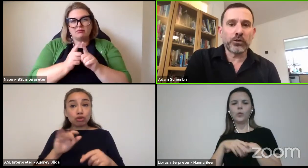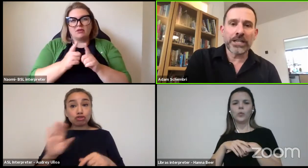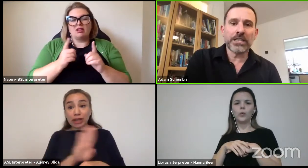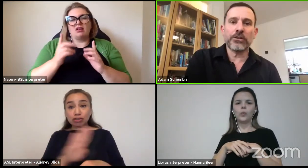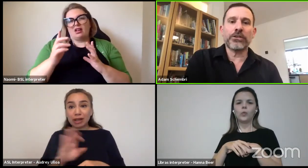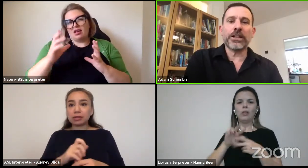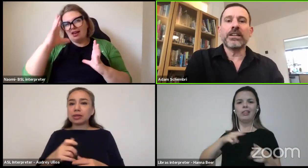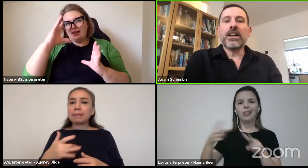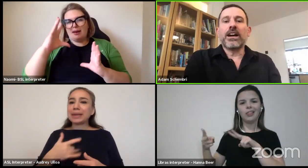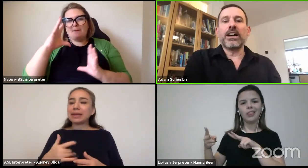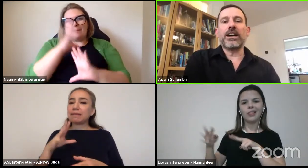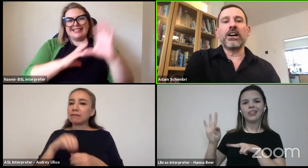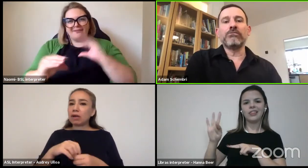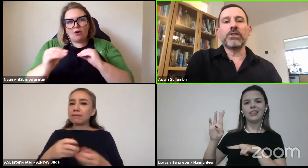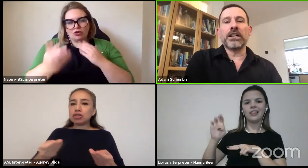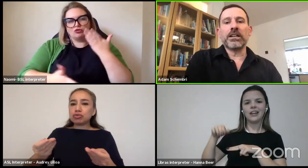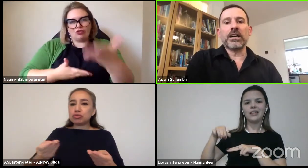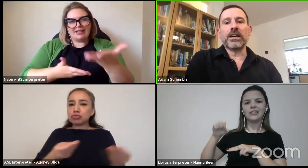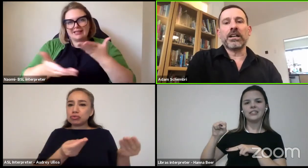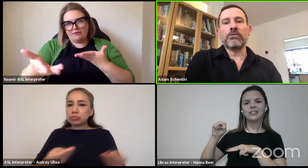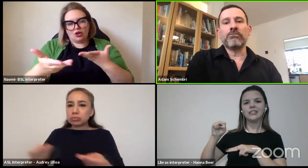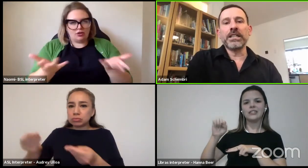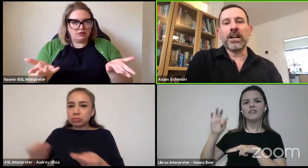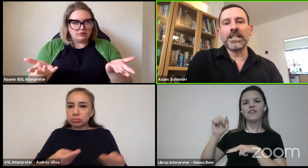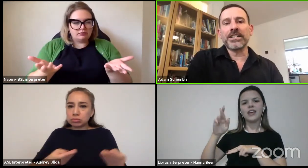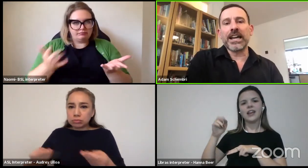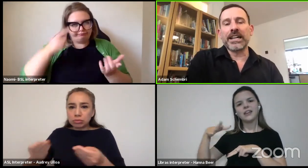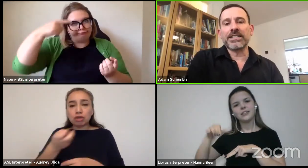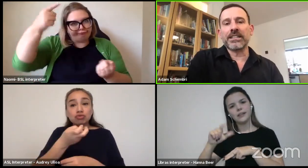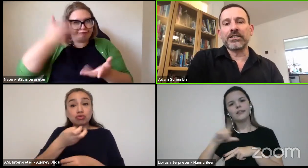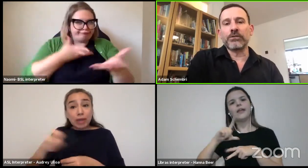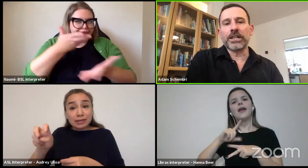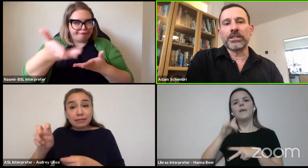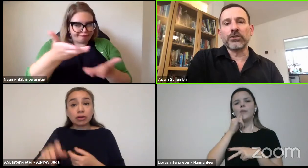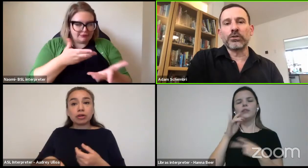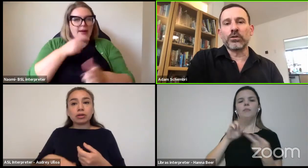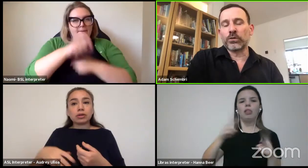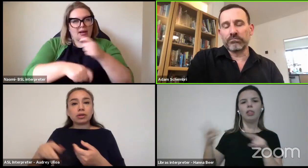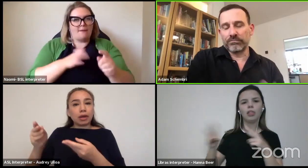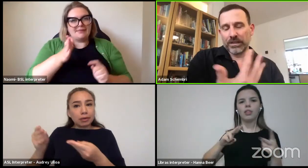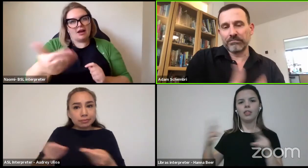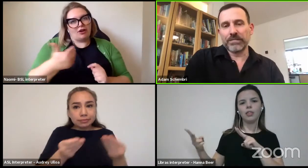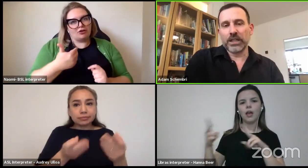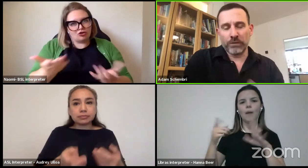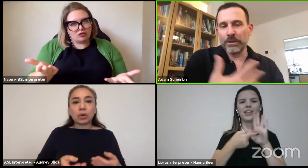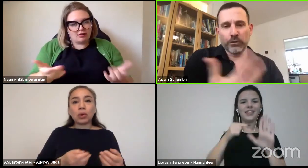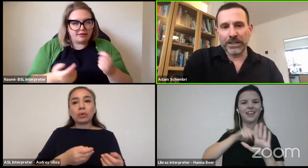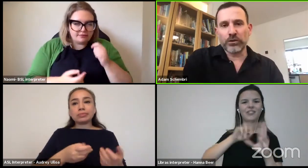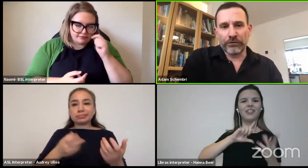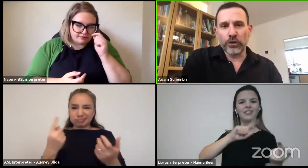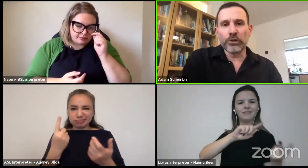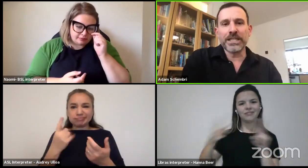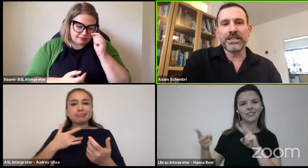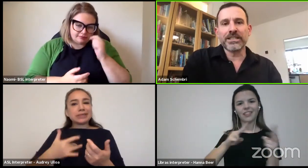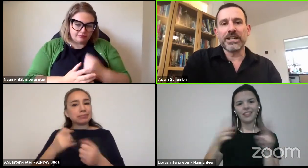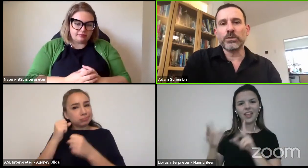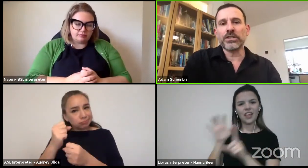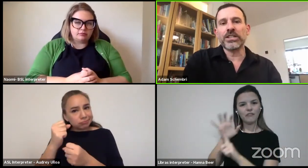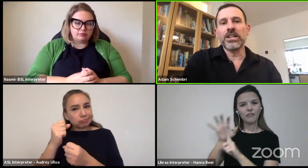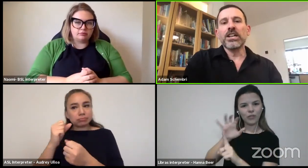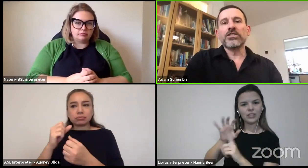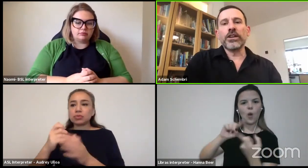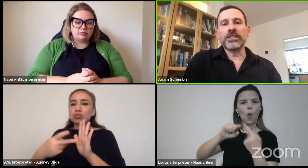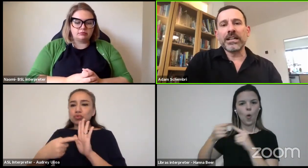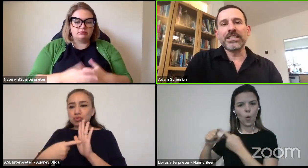metaphorical transfer that are realized as directional or agreement or directional verbs in sign